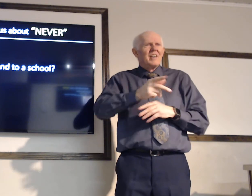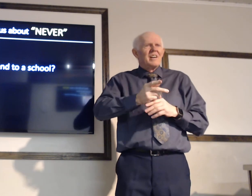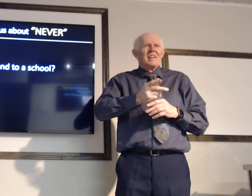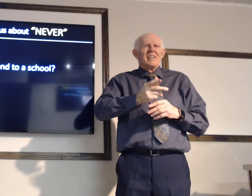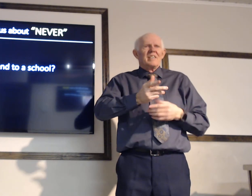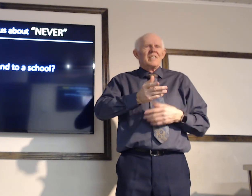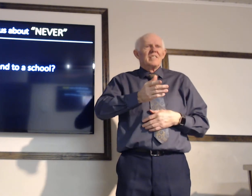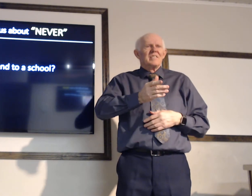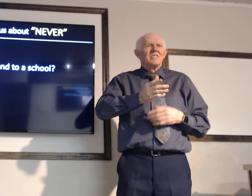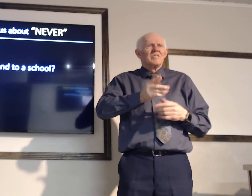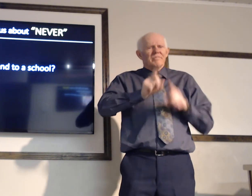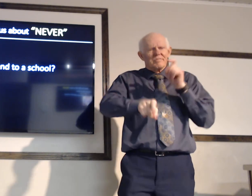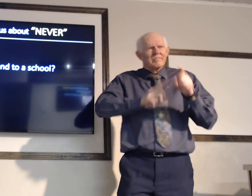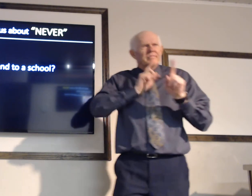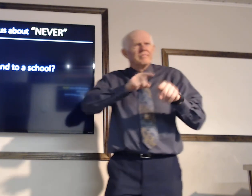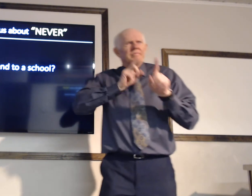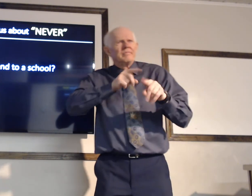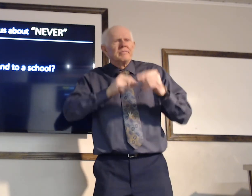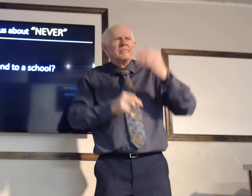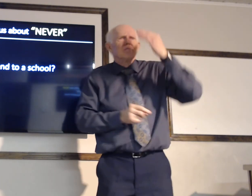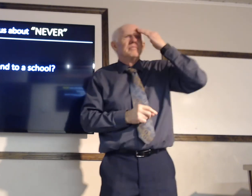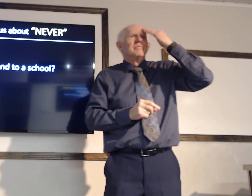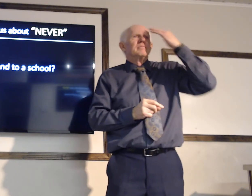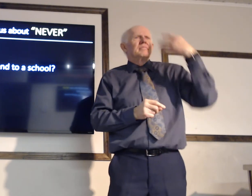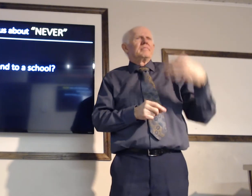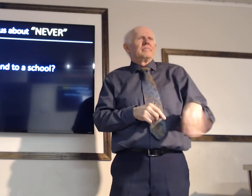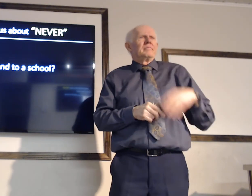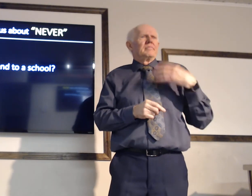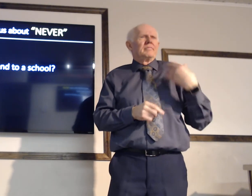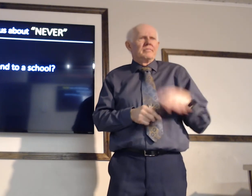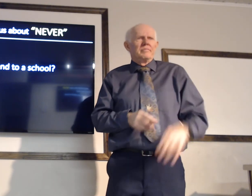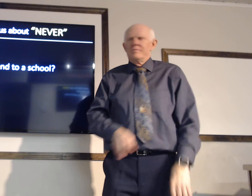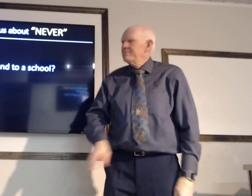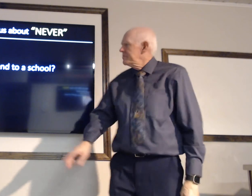for 3 days, and he answered questions.